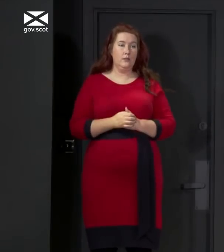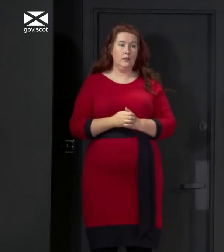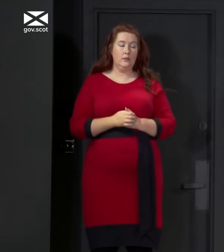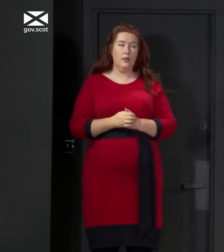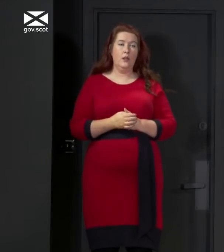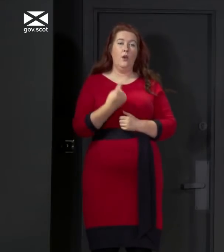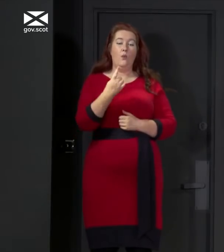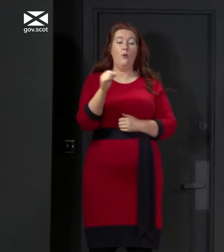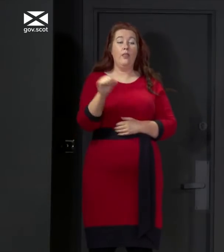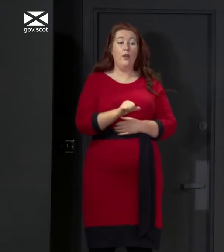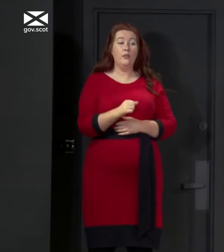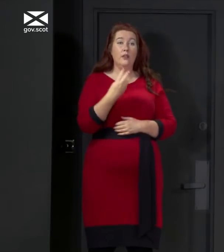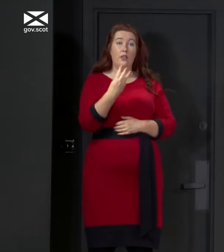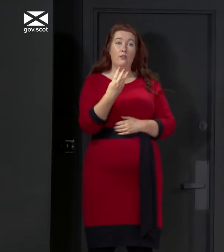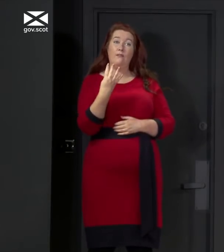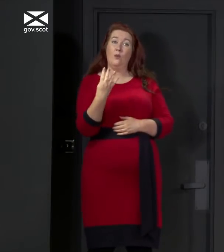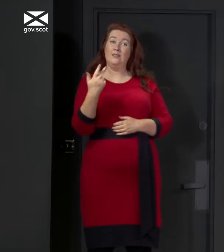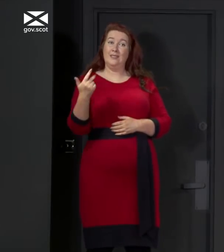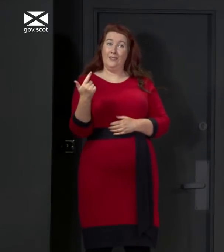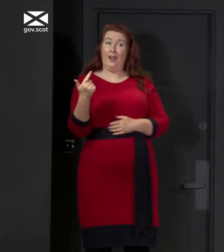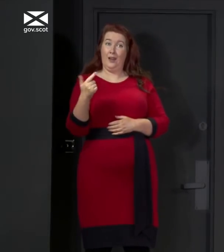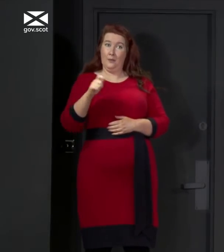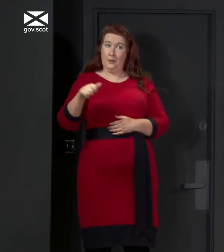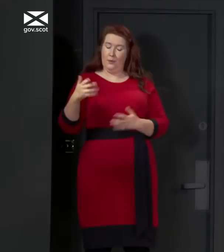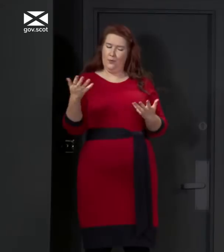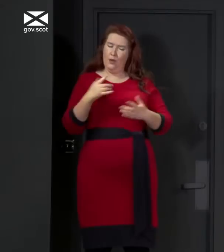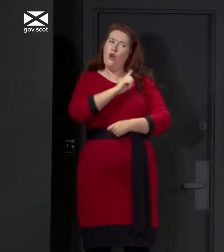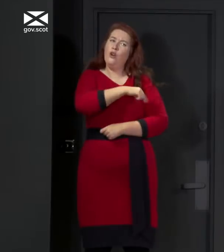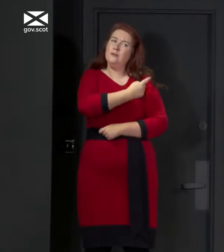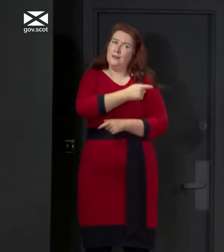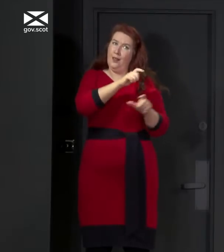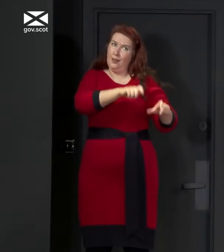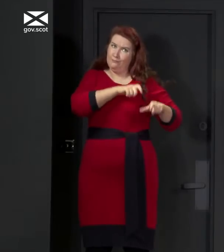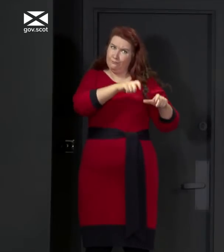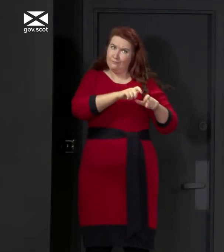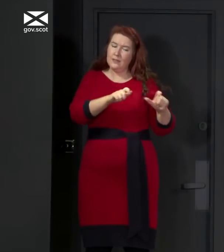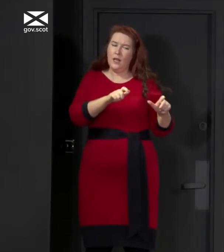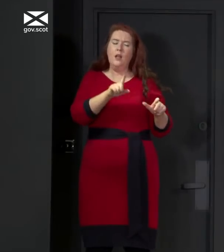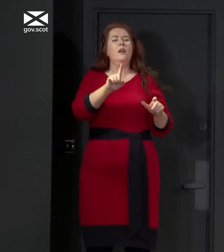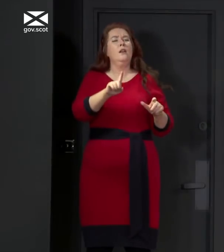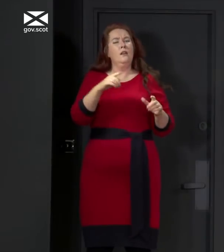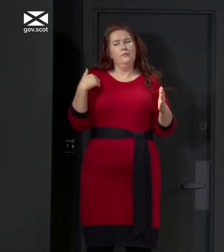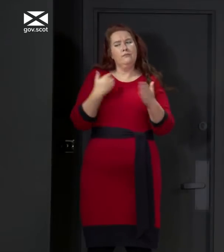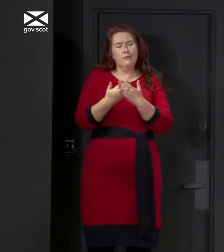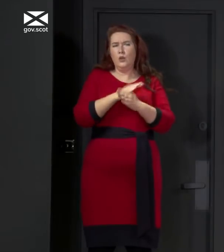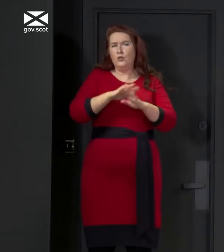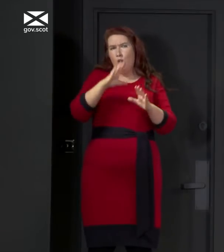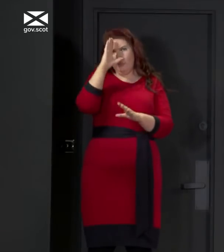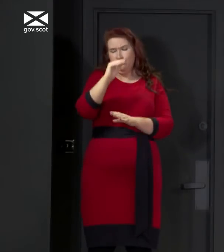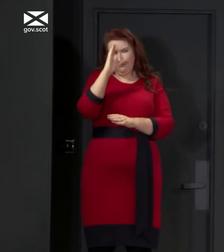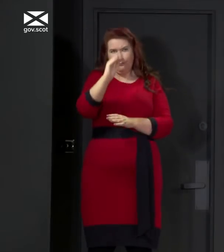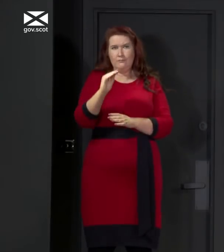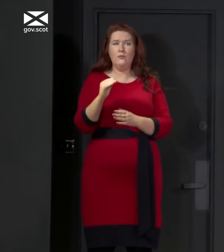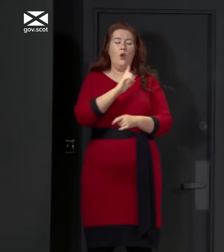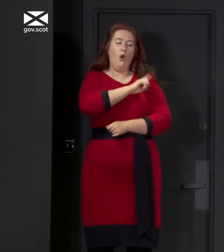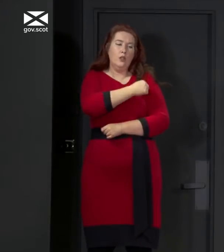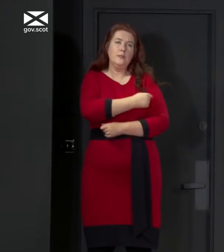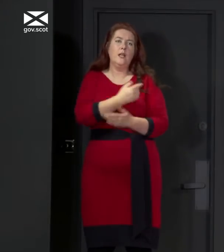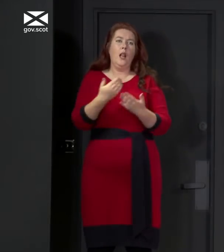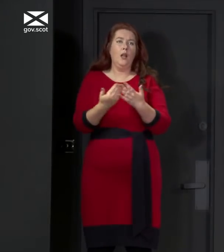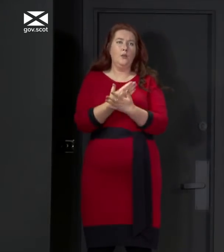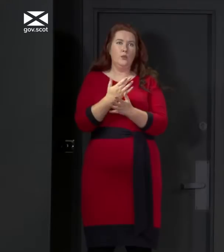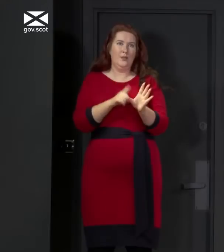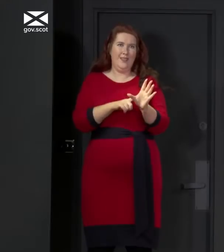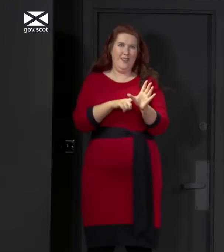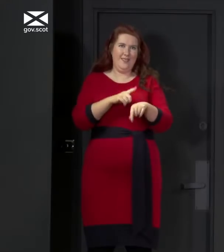1,347 people are currently in hospital. Now, we haven't been reporting hospital and ICU figures over the New Year bank